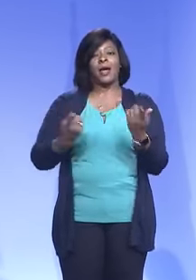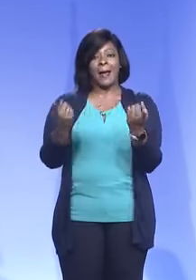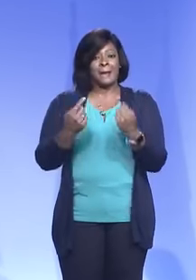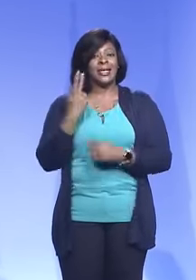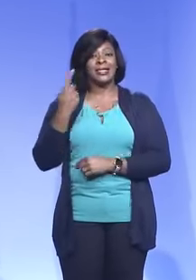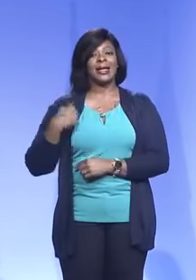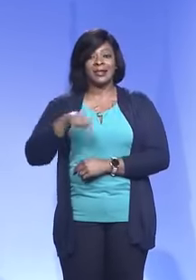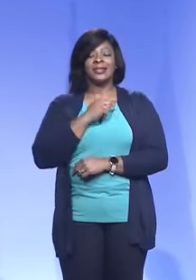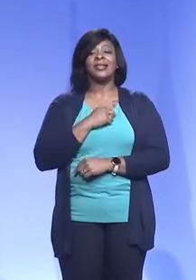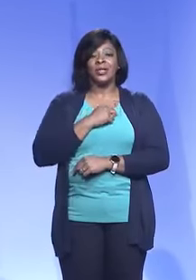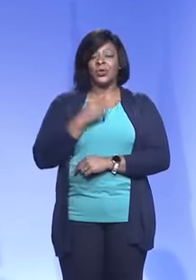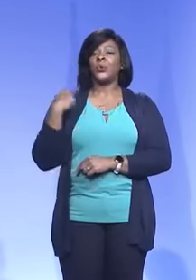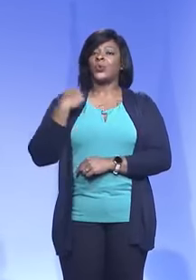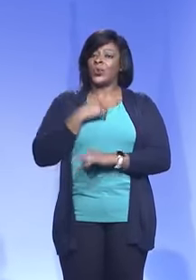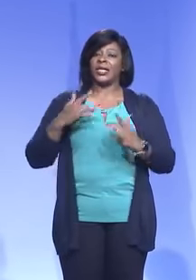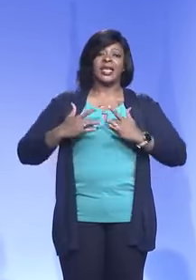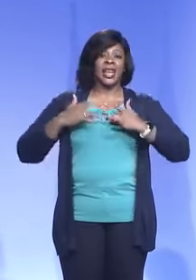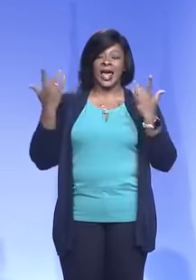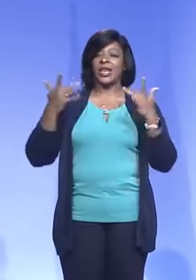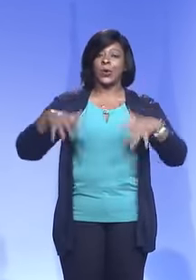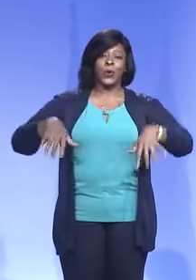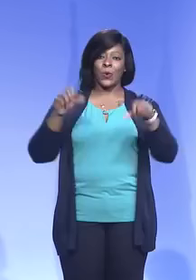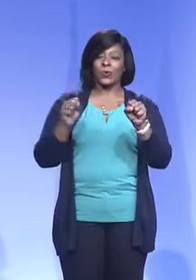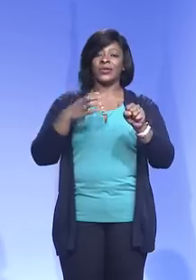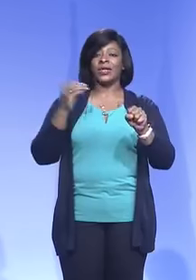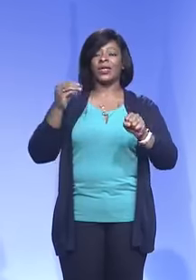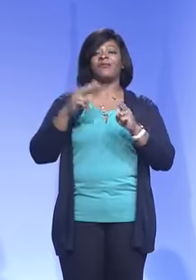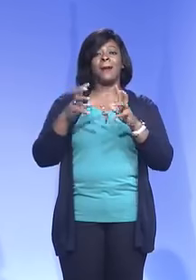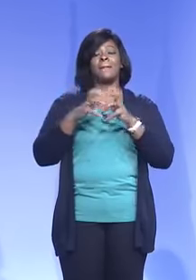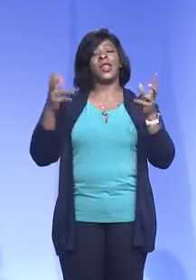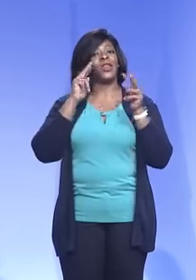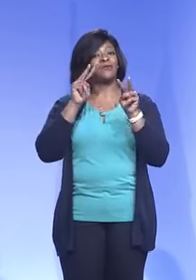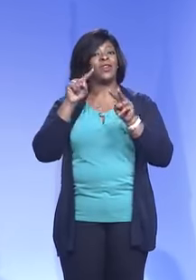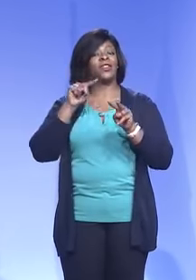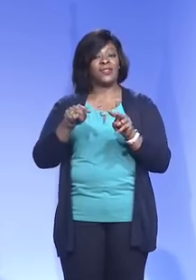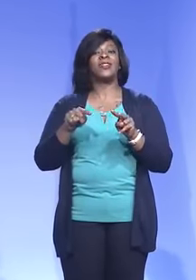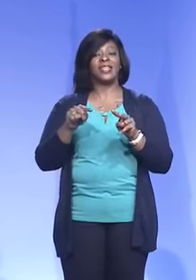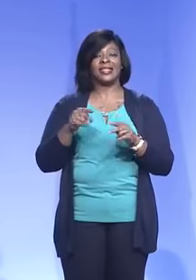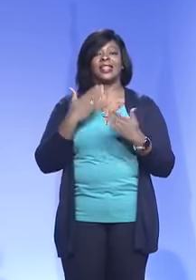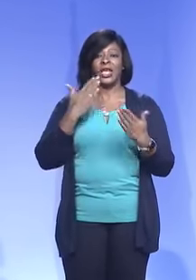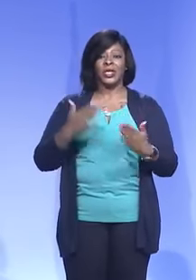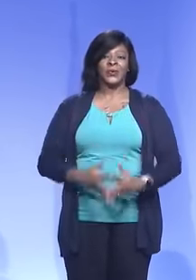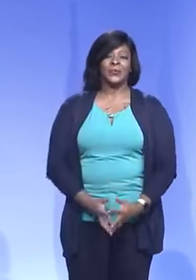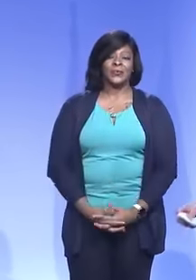us. We are delighted to host and very much looking forward to this program. Thank you.